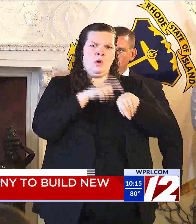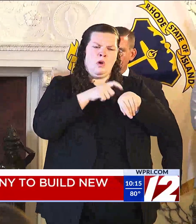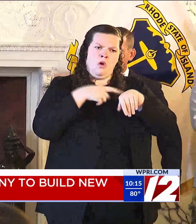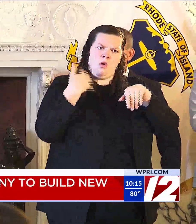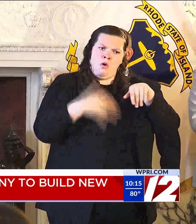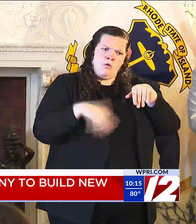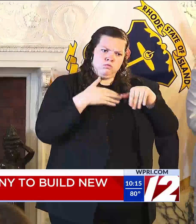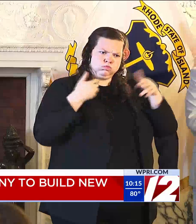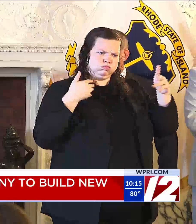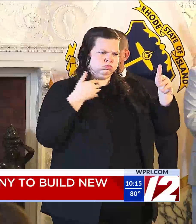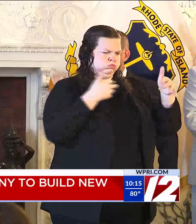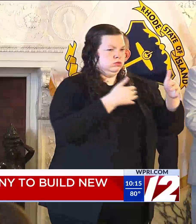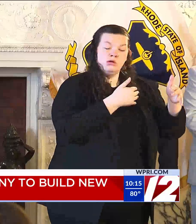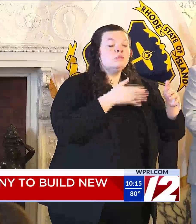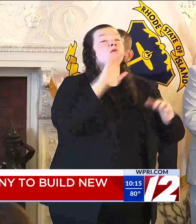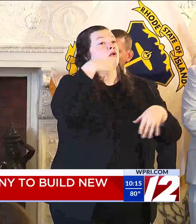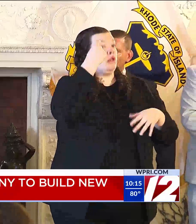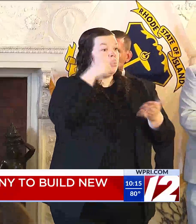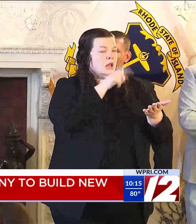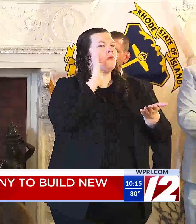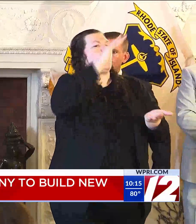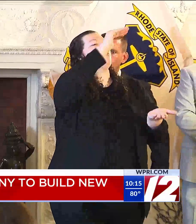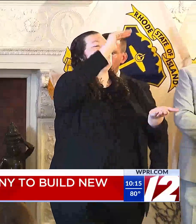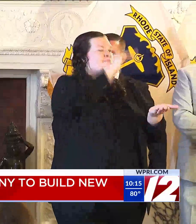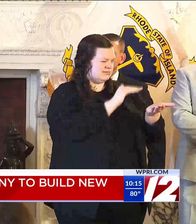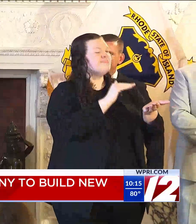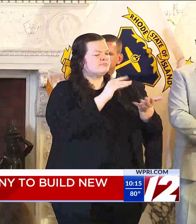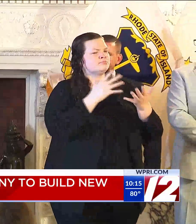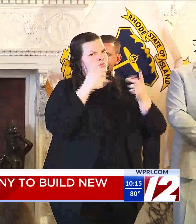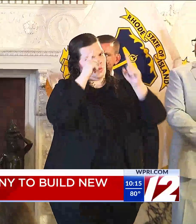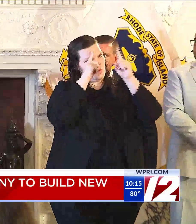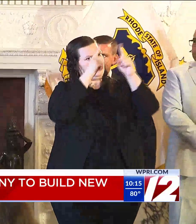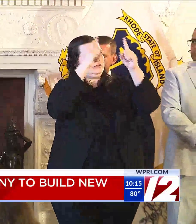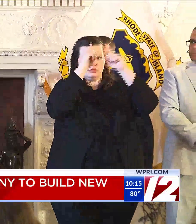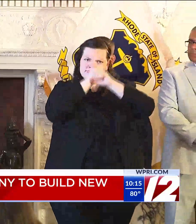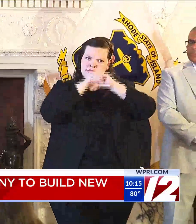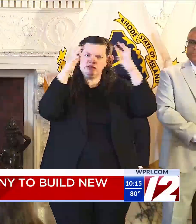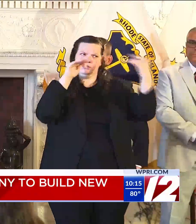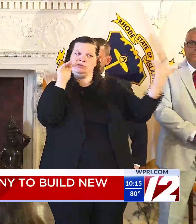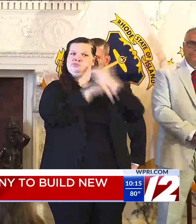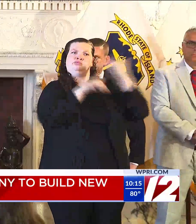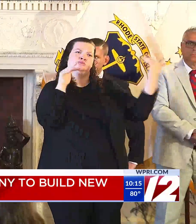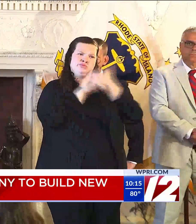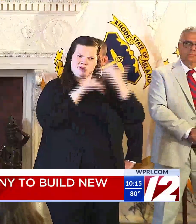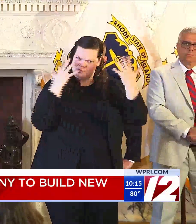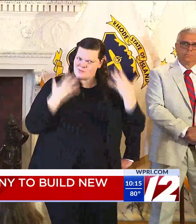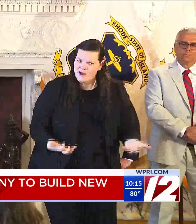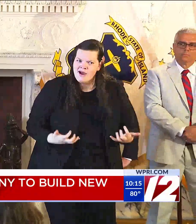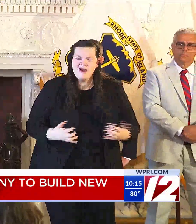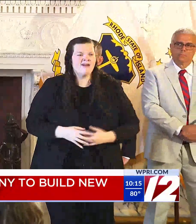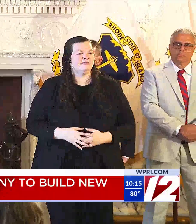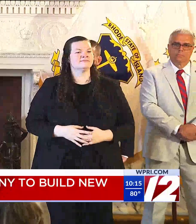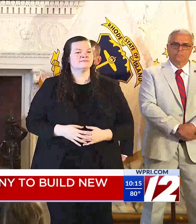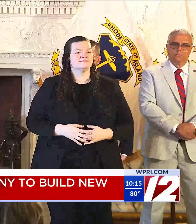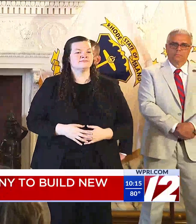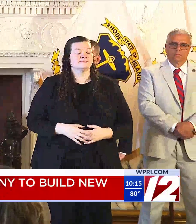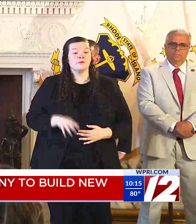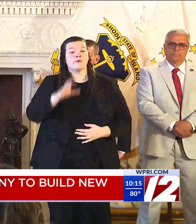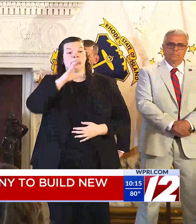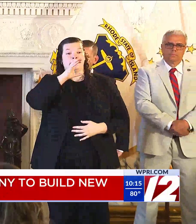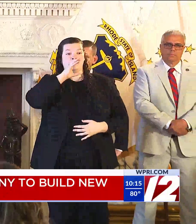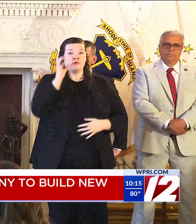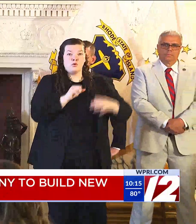And unlike the old bridge, we will be able to easily inspect and monitor it